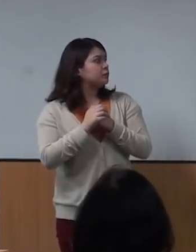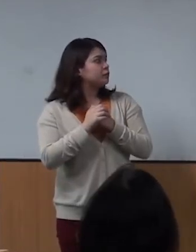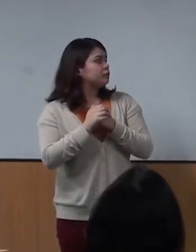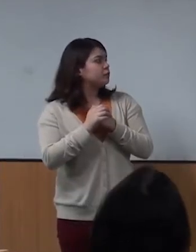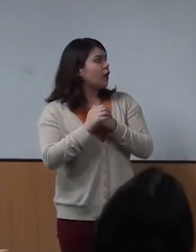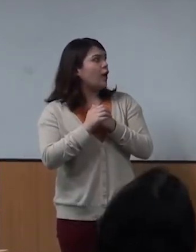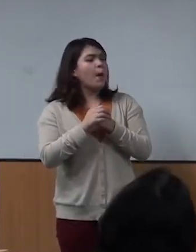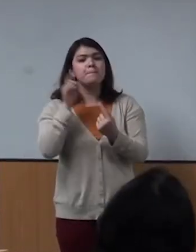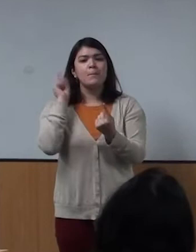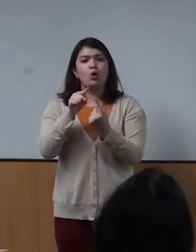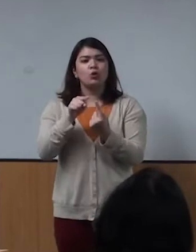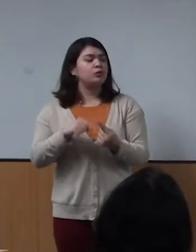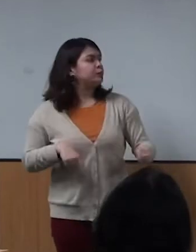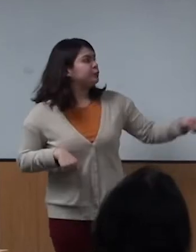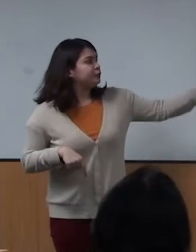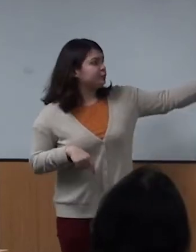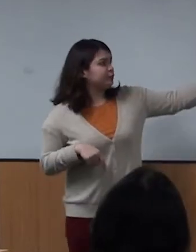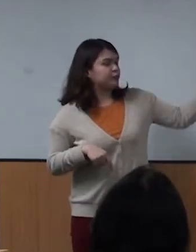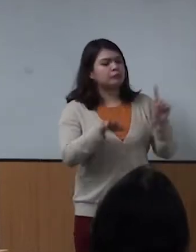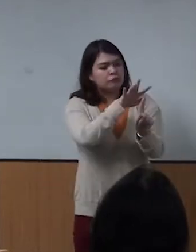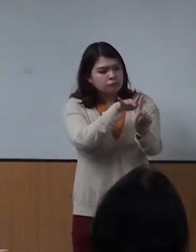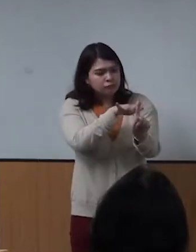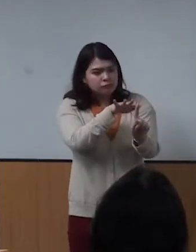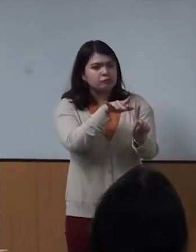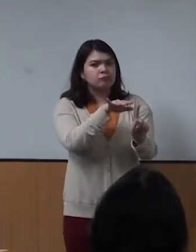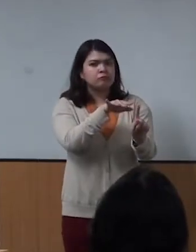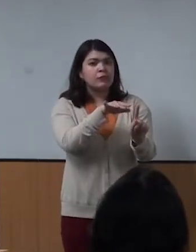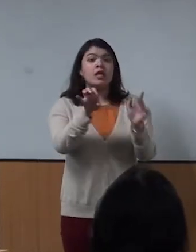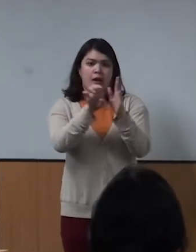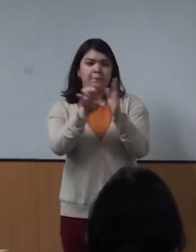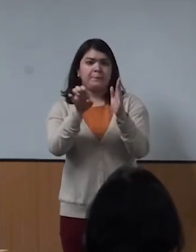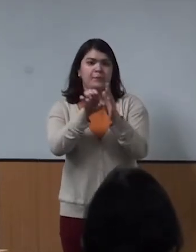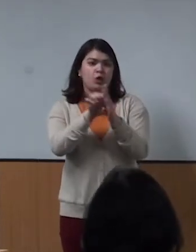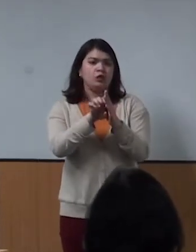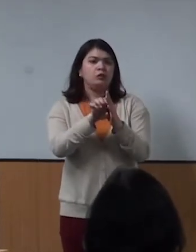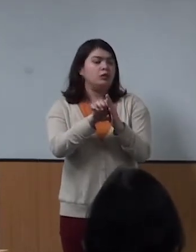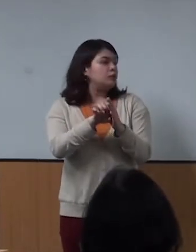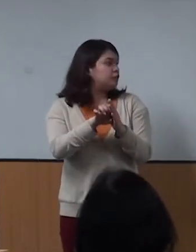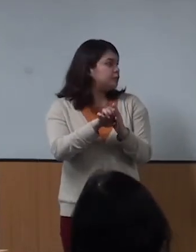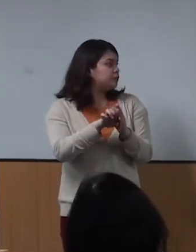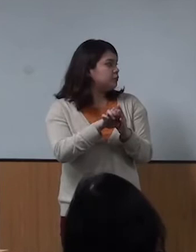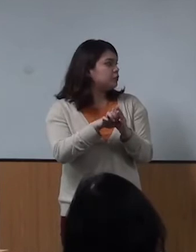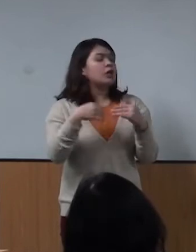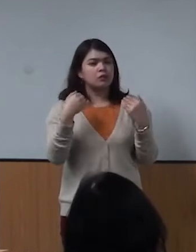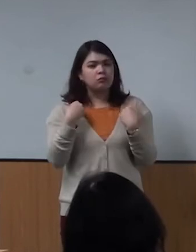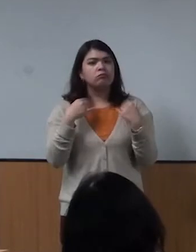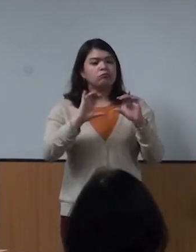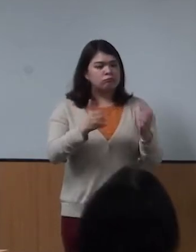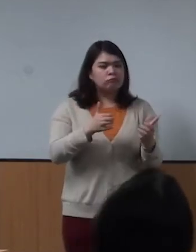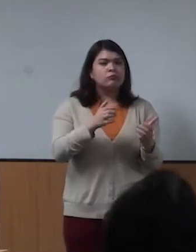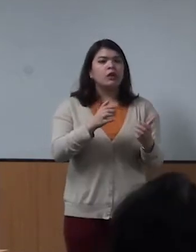monitor student learning. Examples of assessments: class